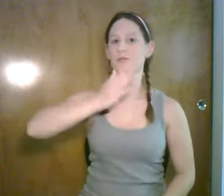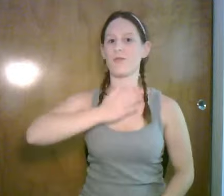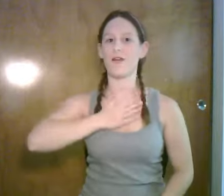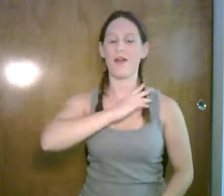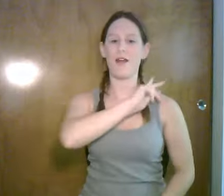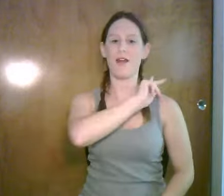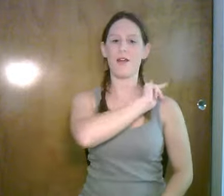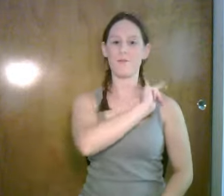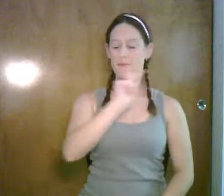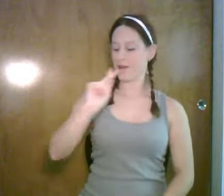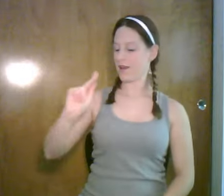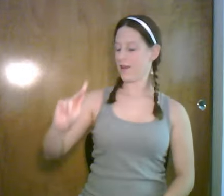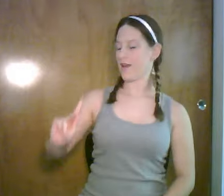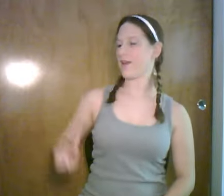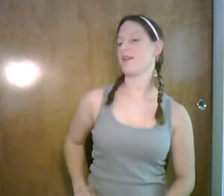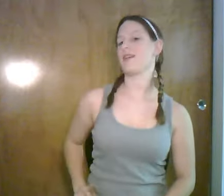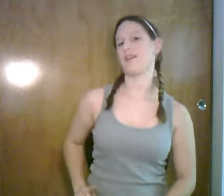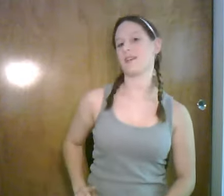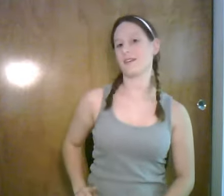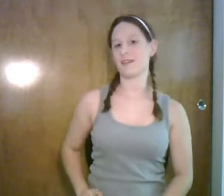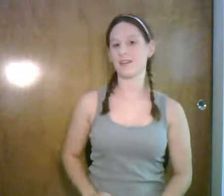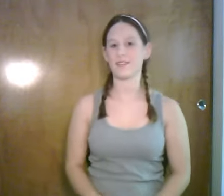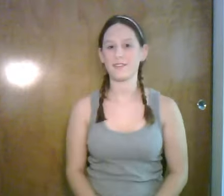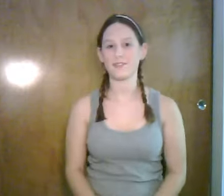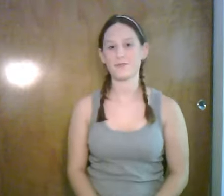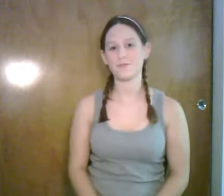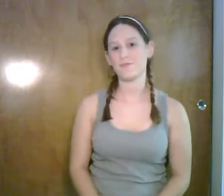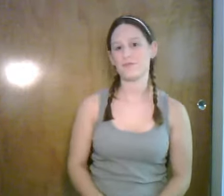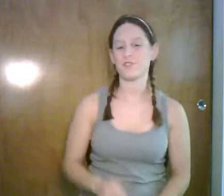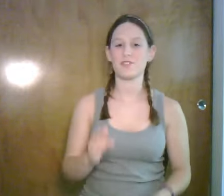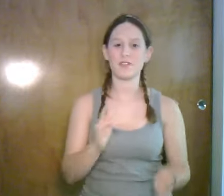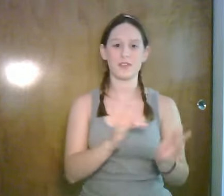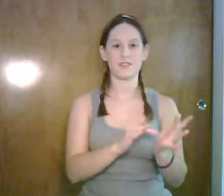are my King Jesus,